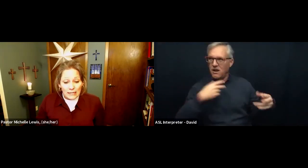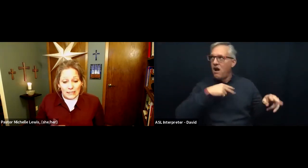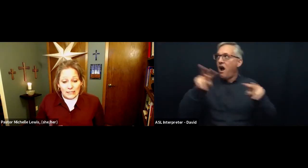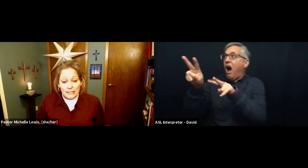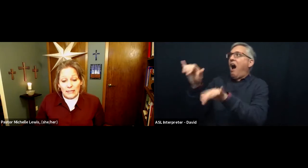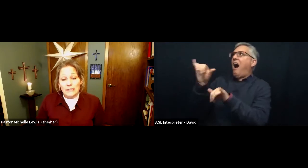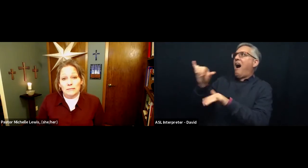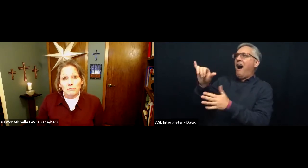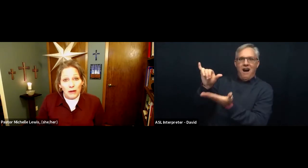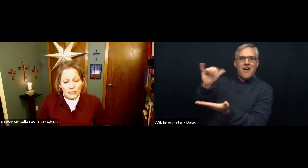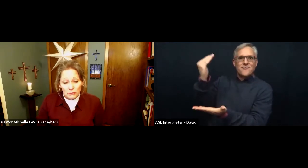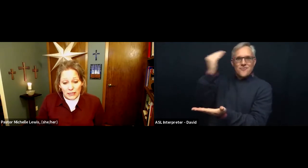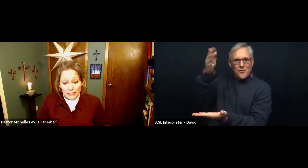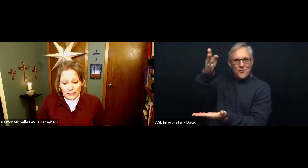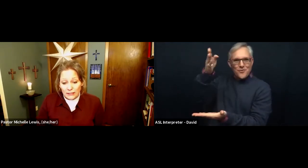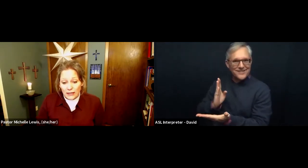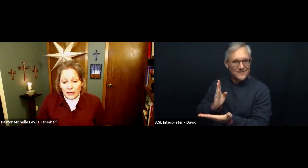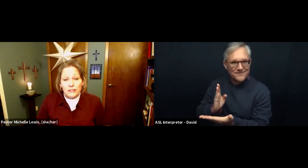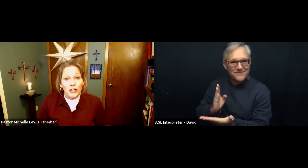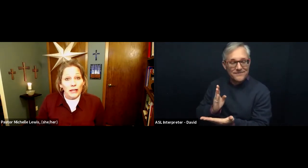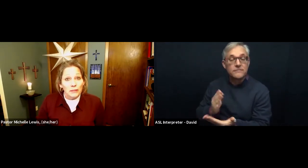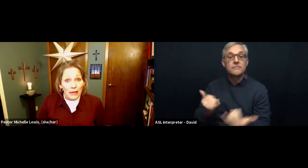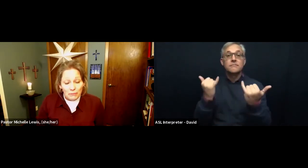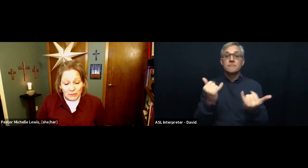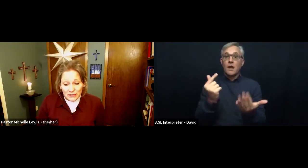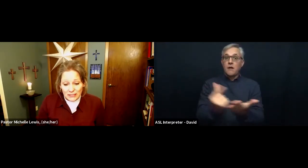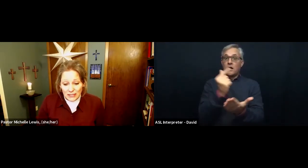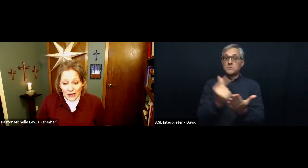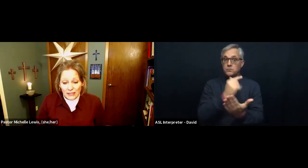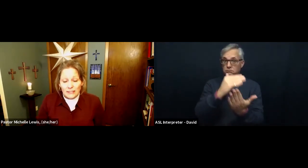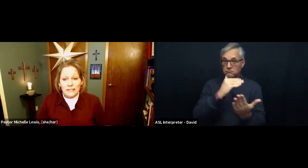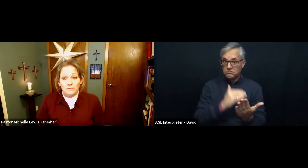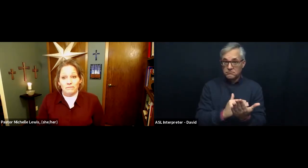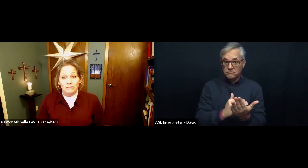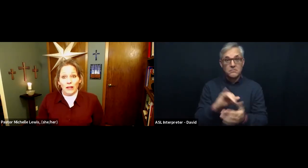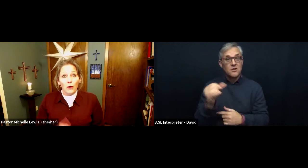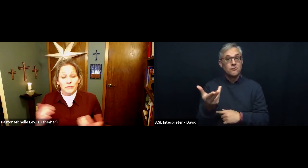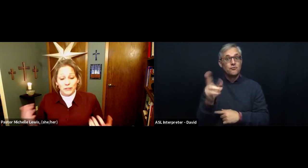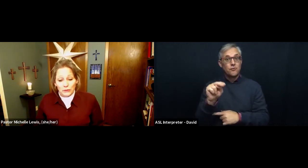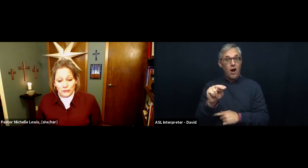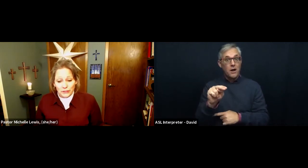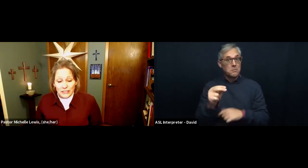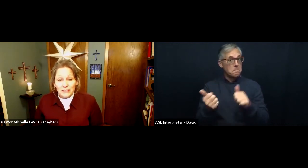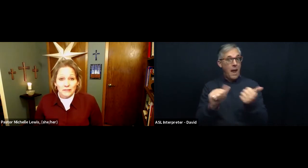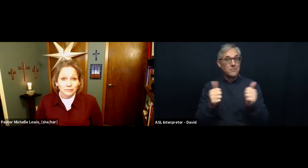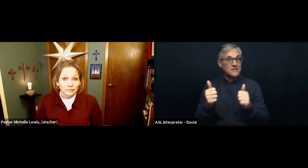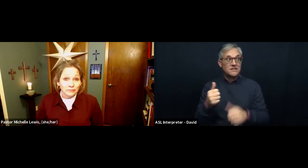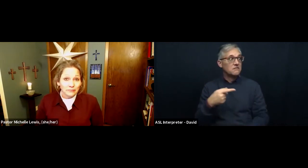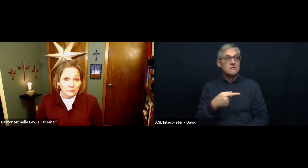And in today's gospel lesson, John the Baptist stands out in the